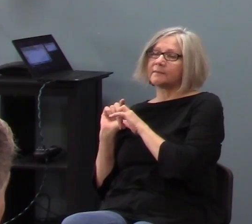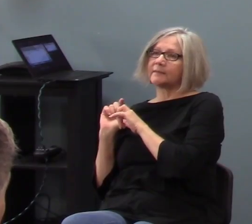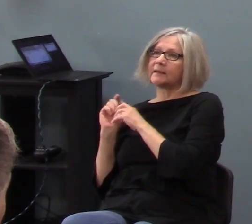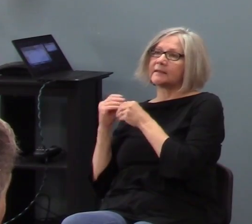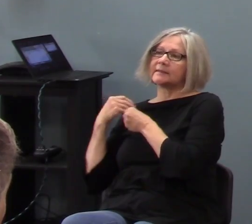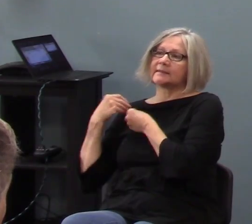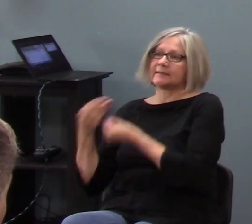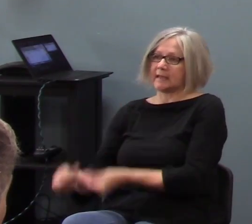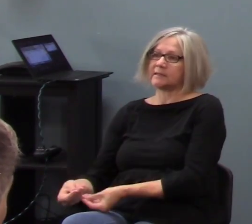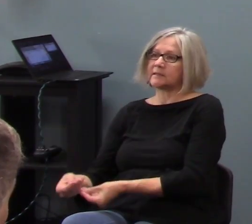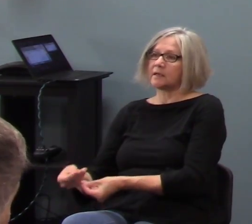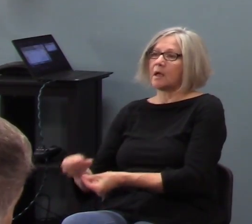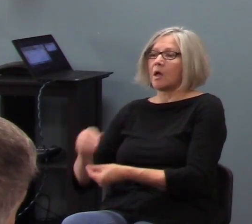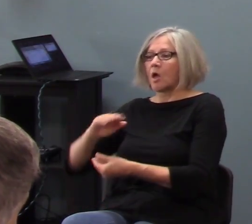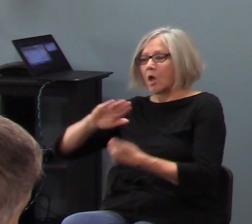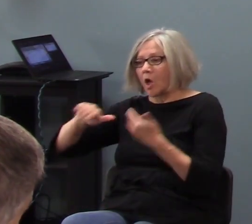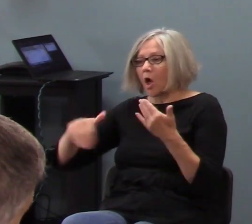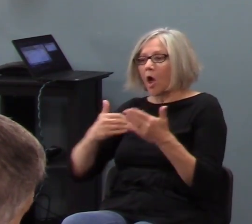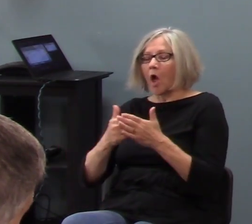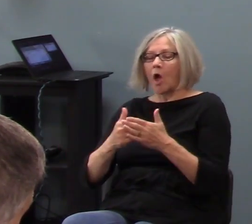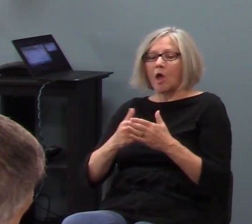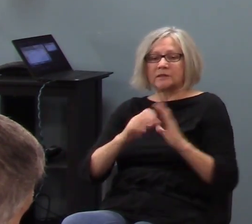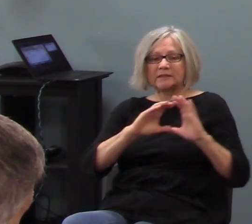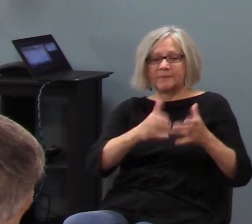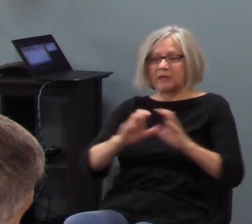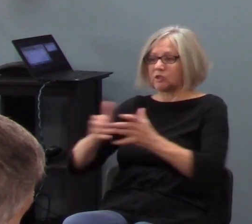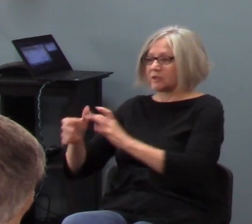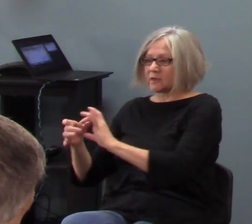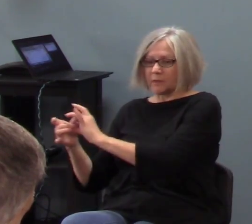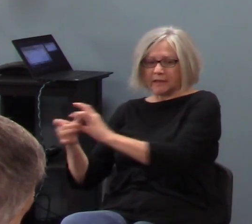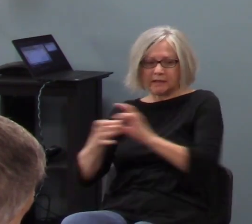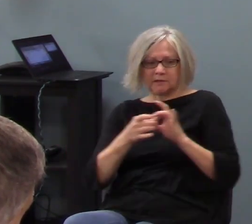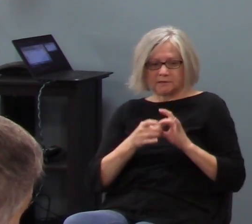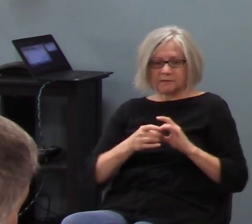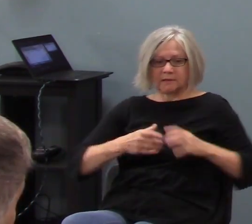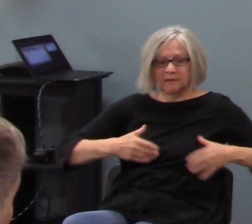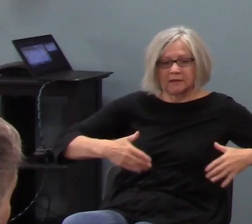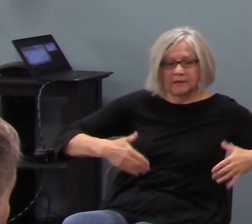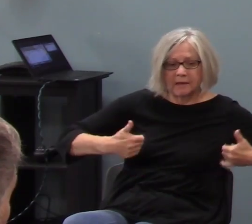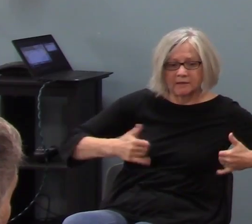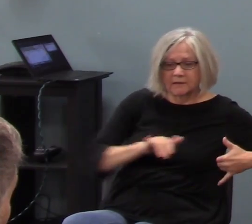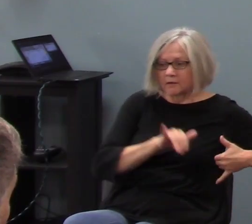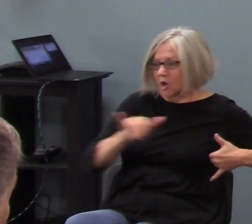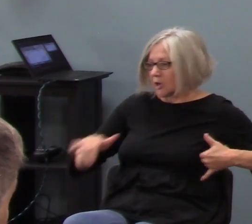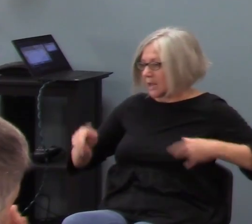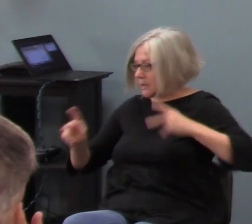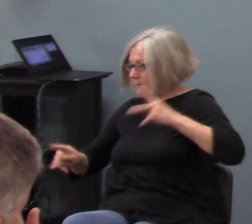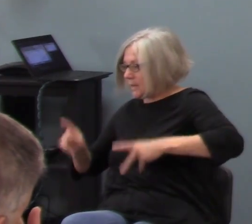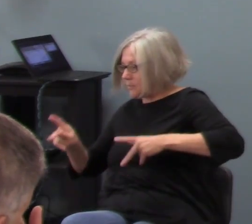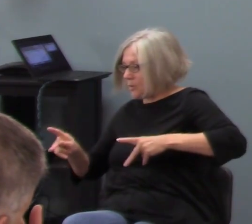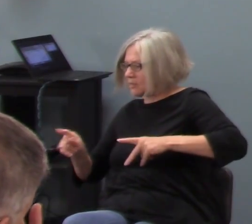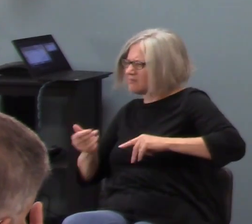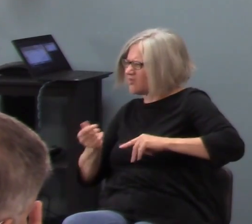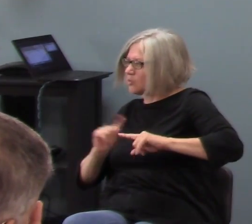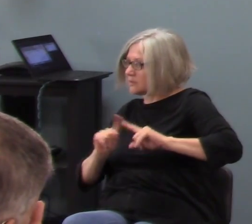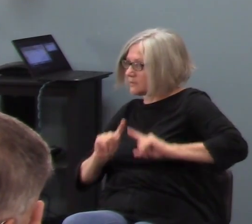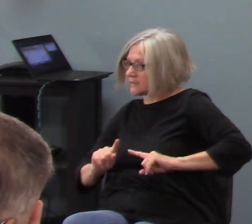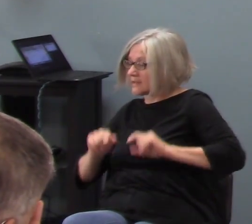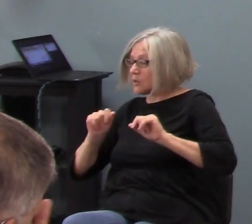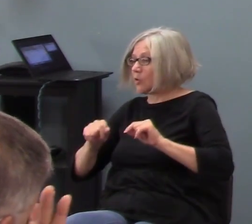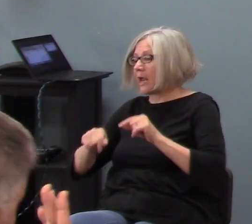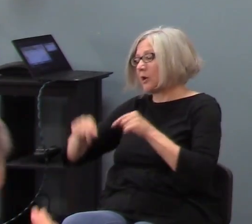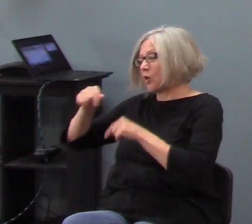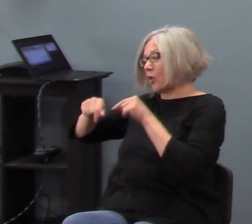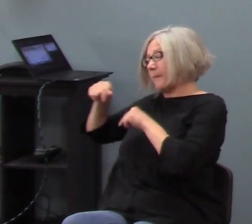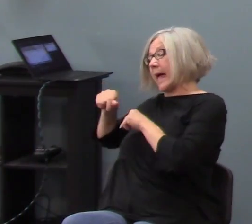are related. So the idea is that, okay, chimps are basically like humans with a little differences. And you can keep going backwards in time, and